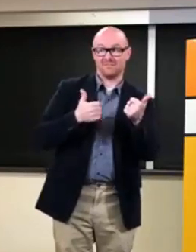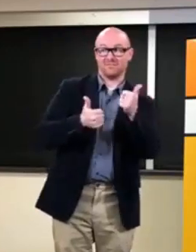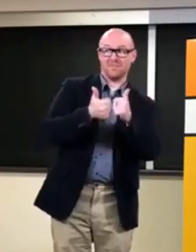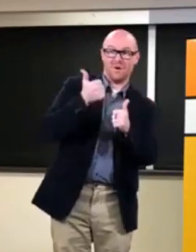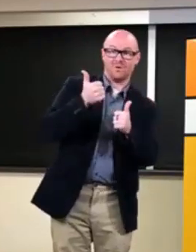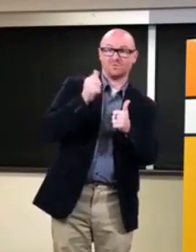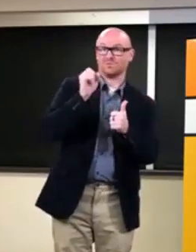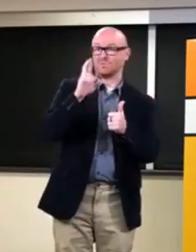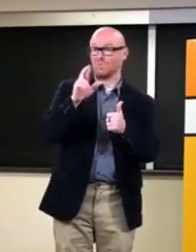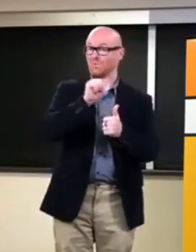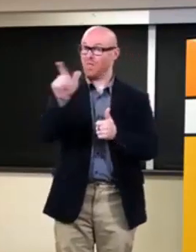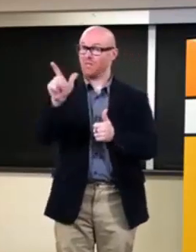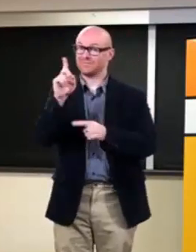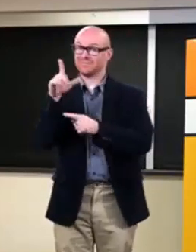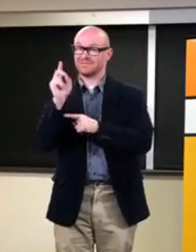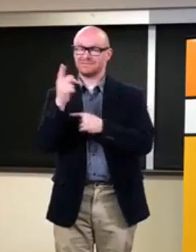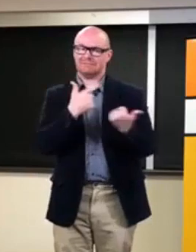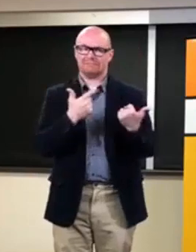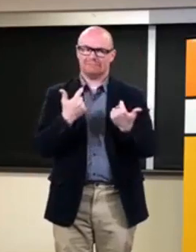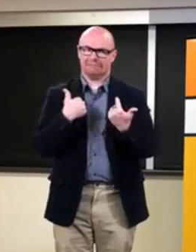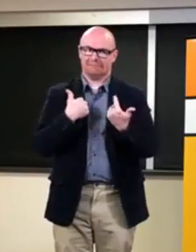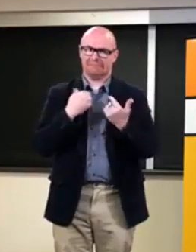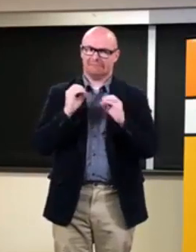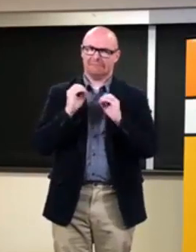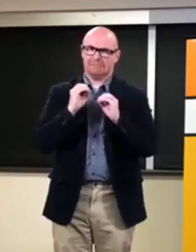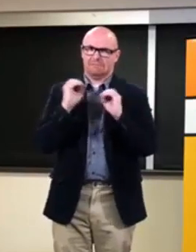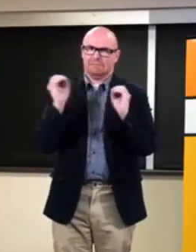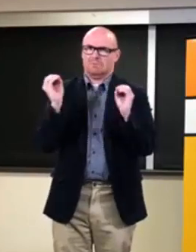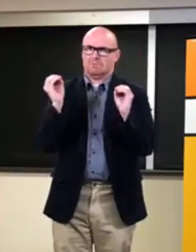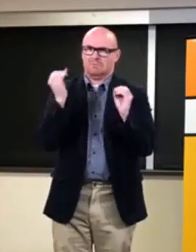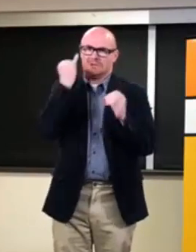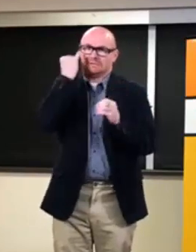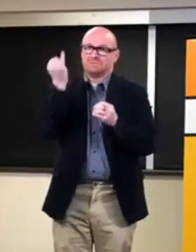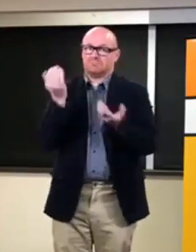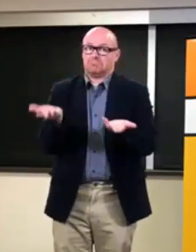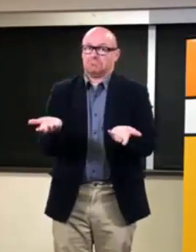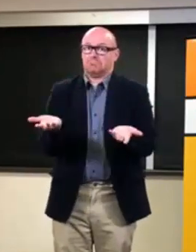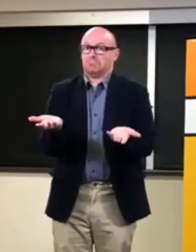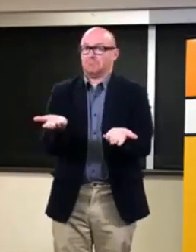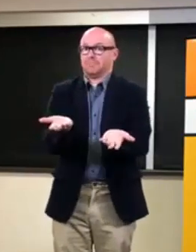that? Yeah, I don't have any visibility on that.